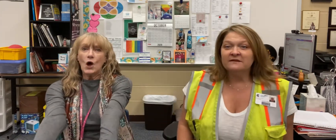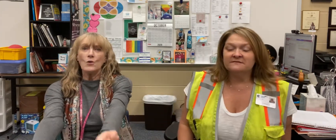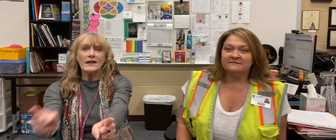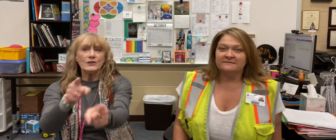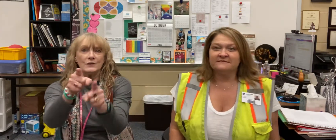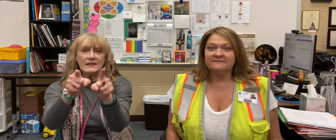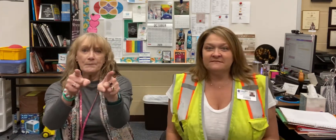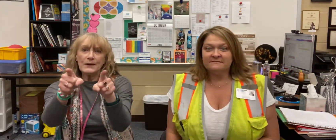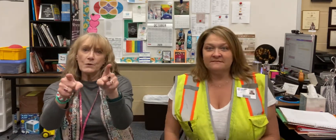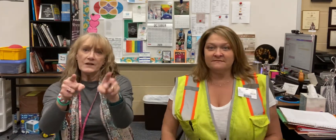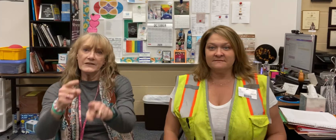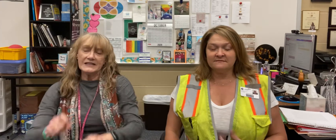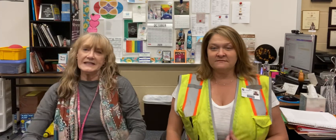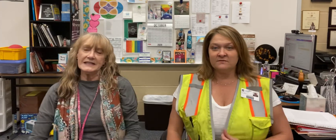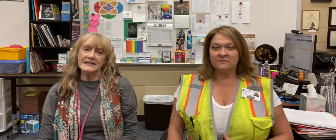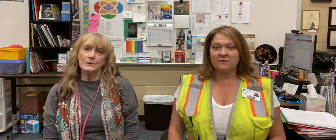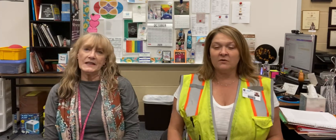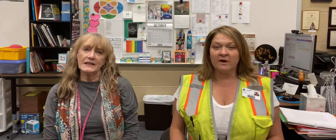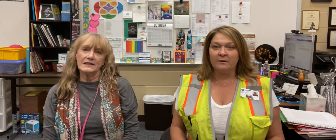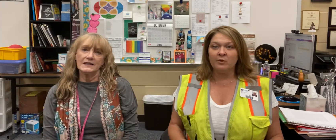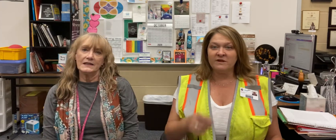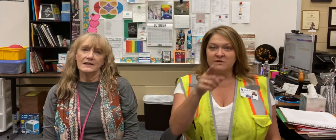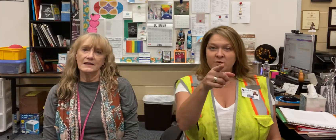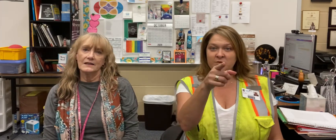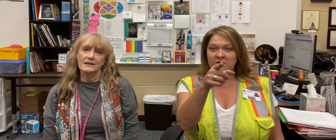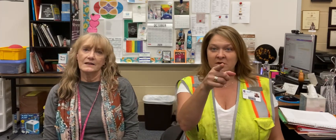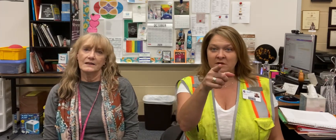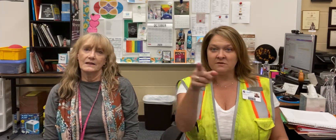and you need to pick one of us to sing with. Oh, right. Point to which one you're going to use.